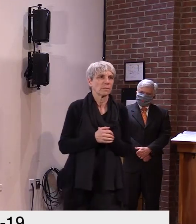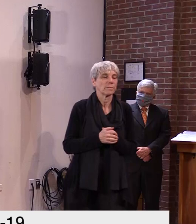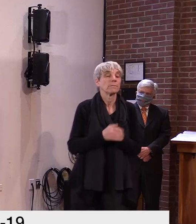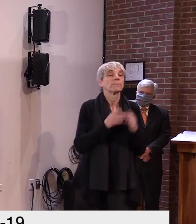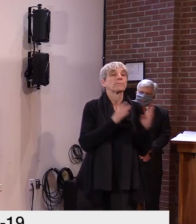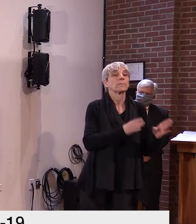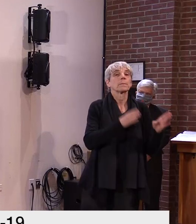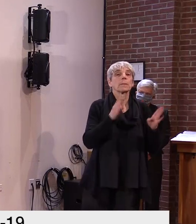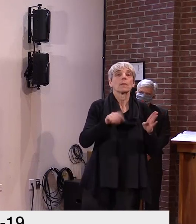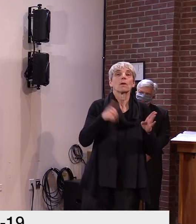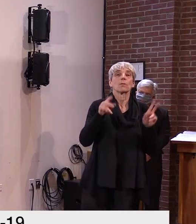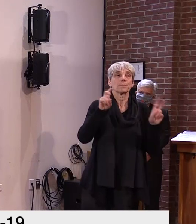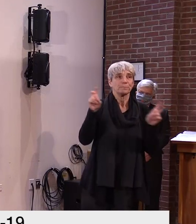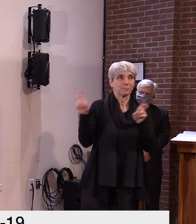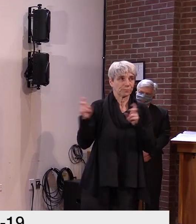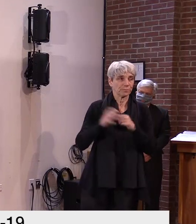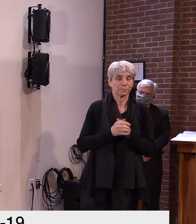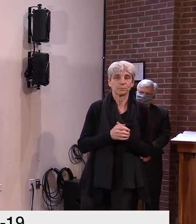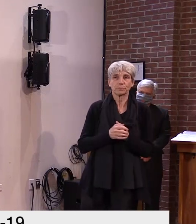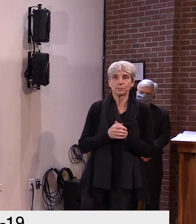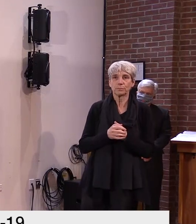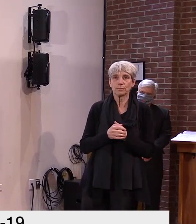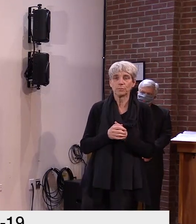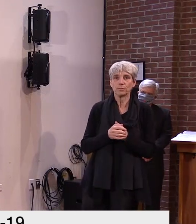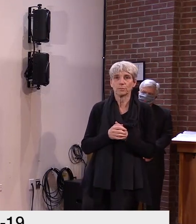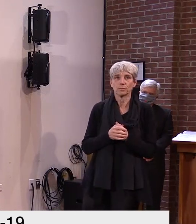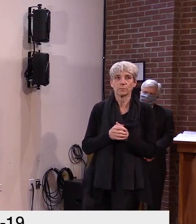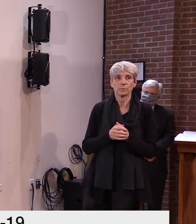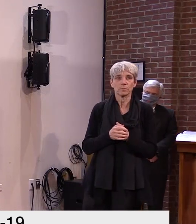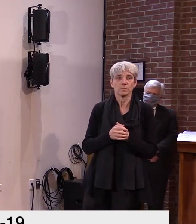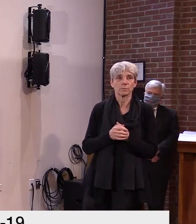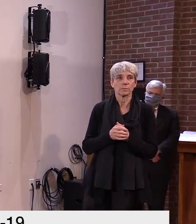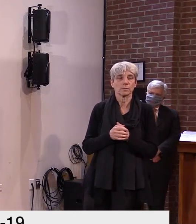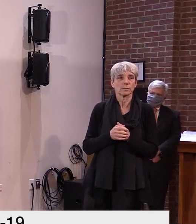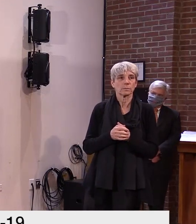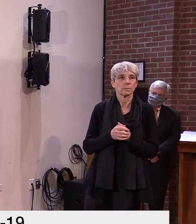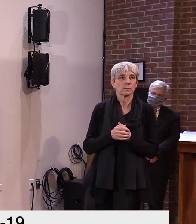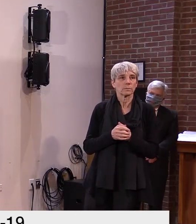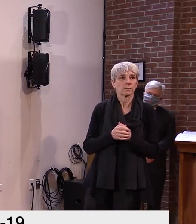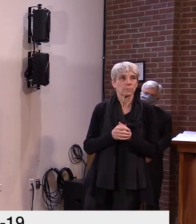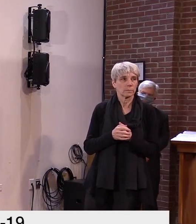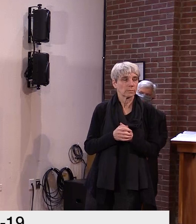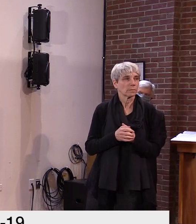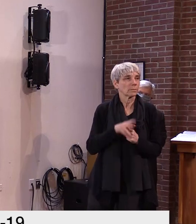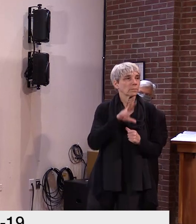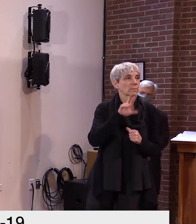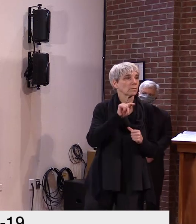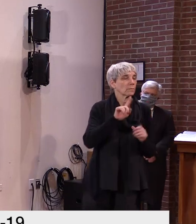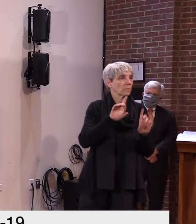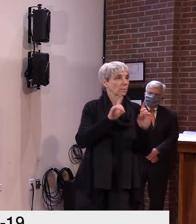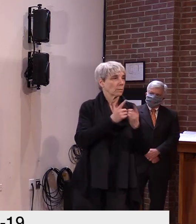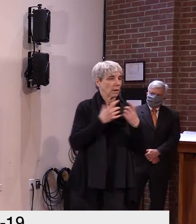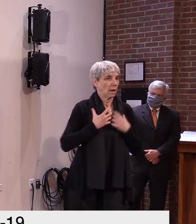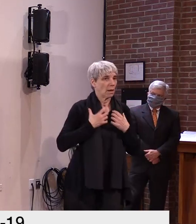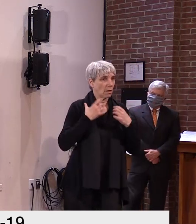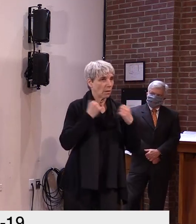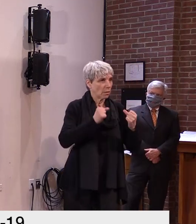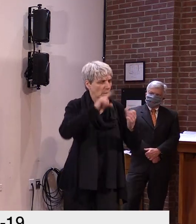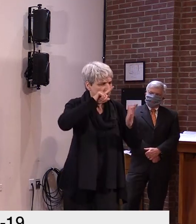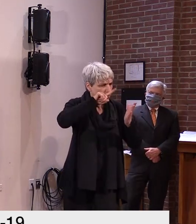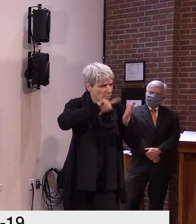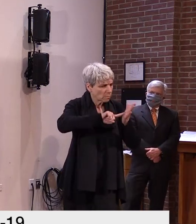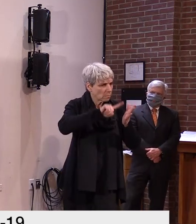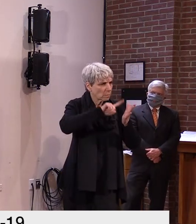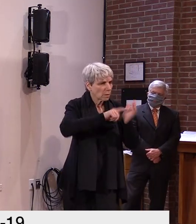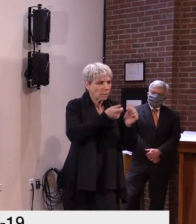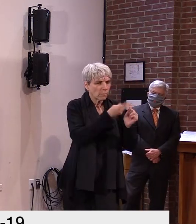Moving to a couple other topics now. The Health Department is currently investigating several cases